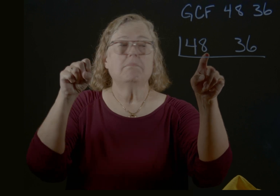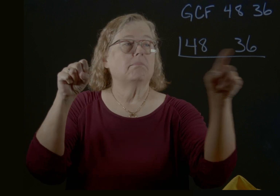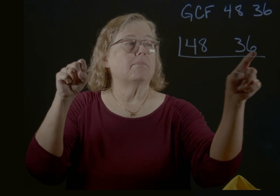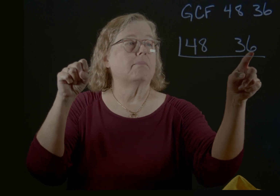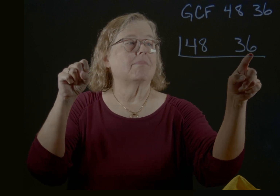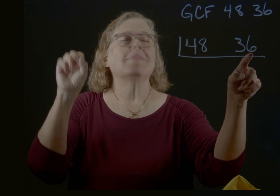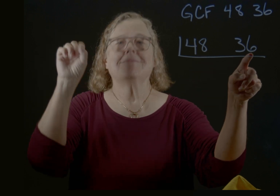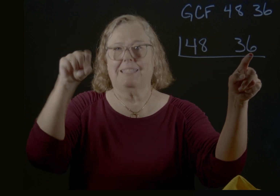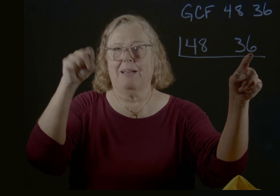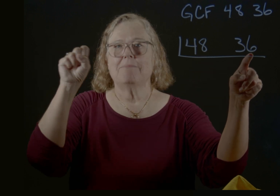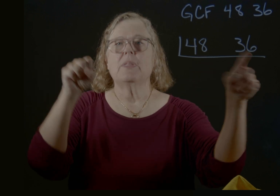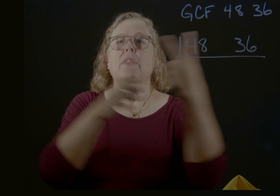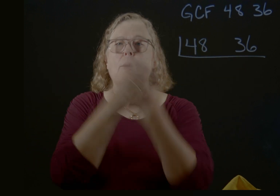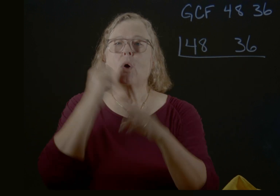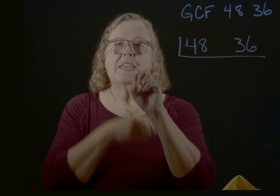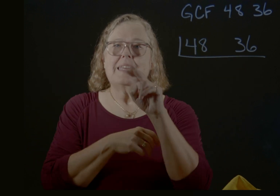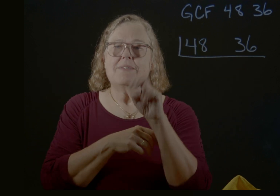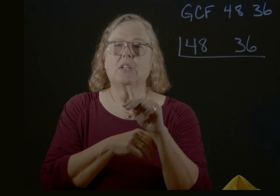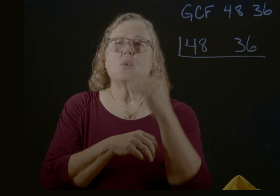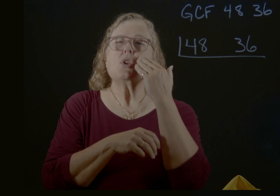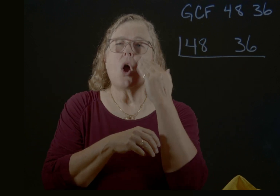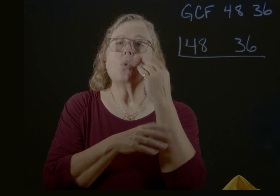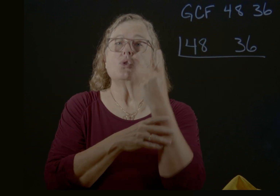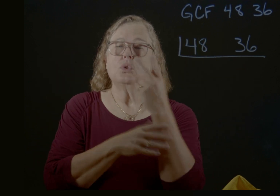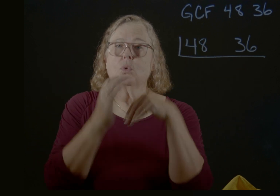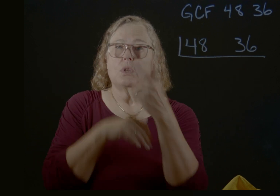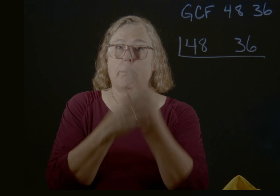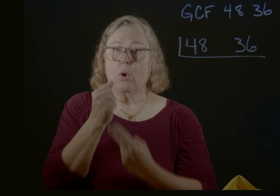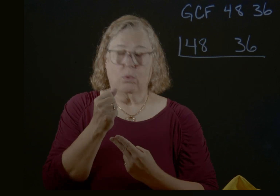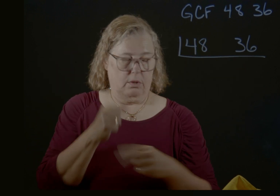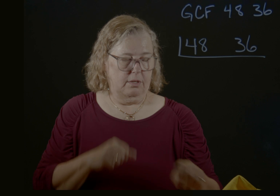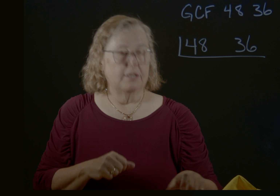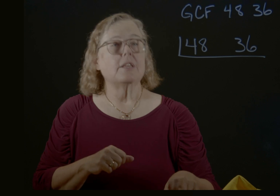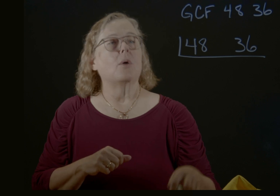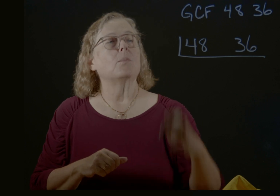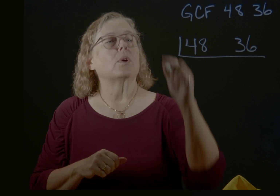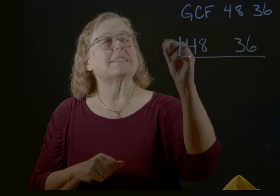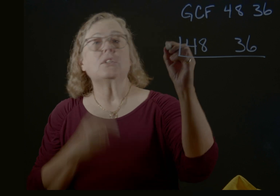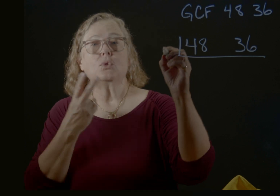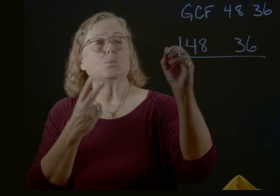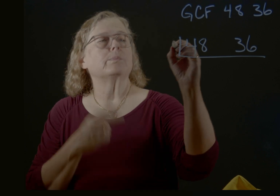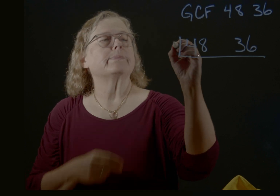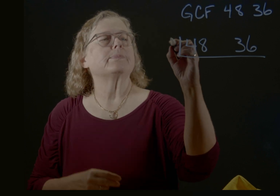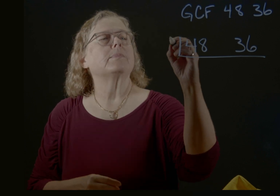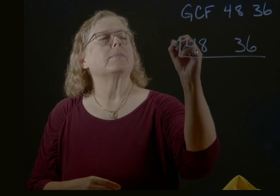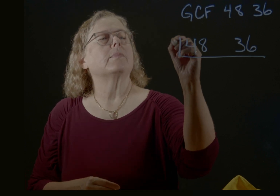these? Yes, it does. They are both even, so we know 2 will go into them both. So I'm going to put a 2 here.